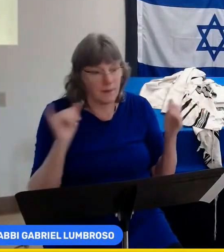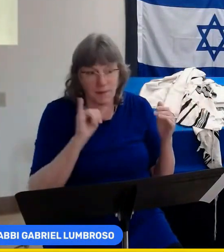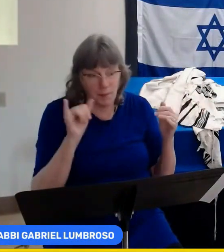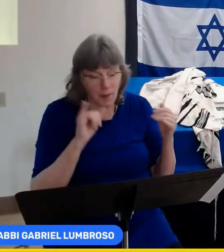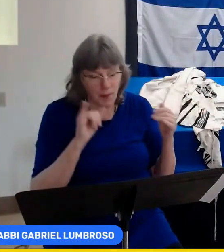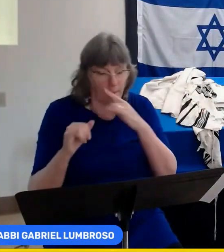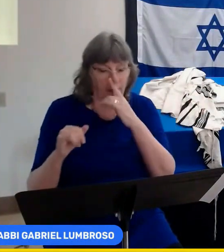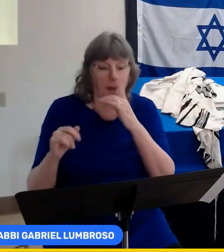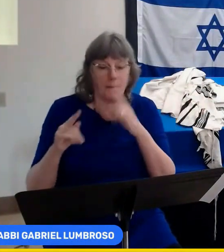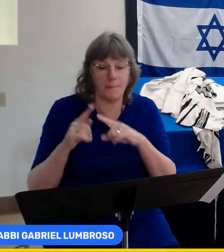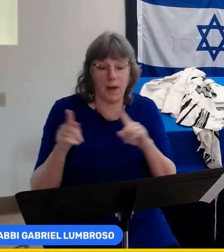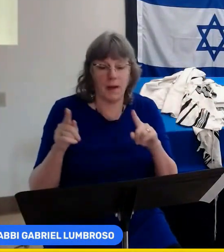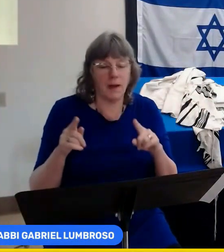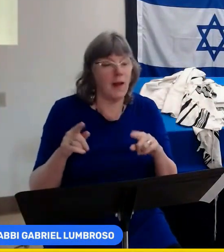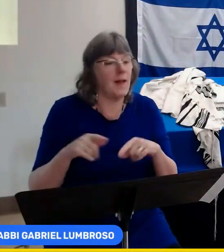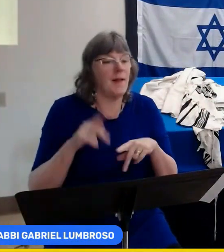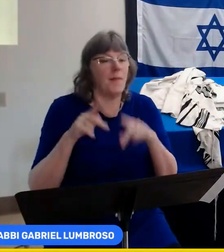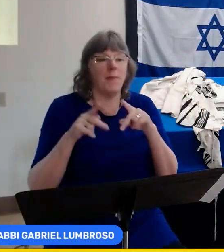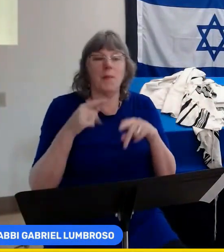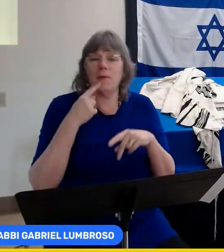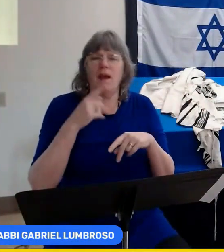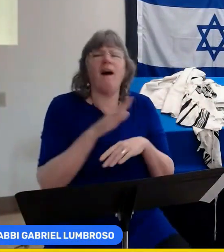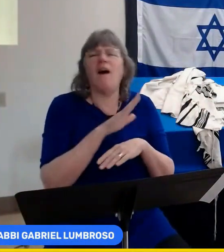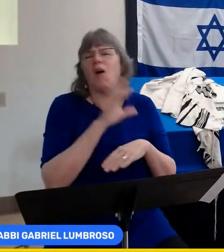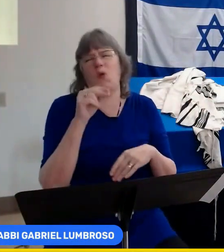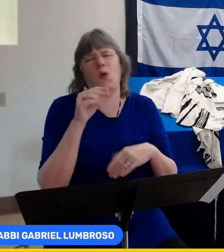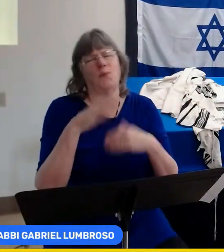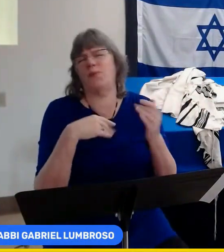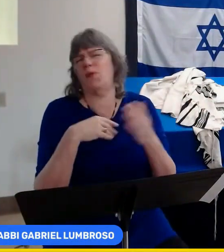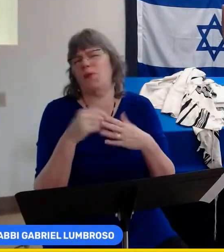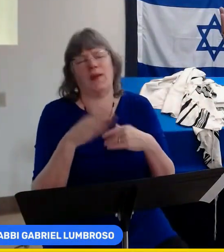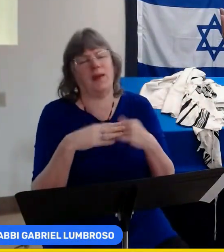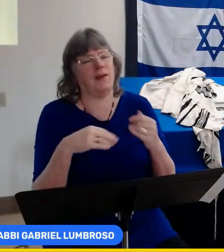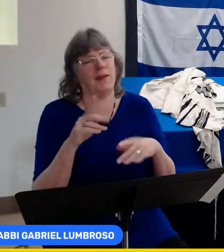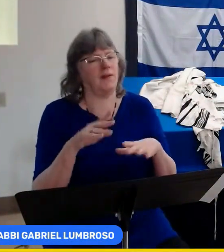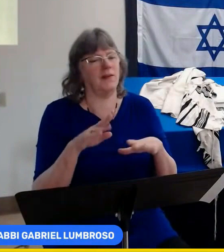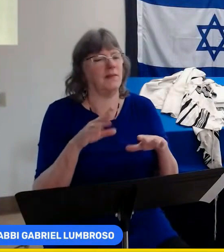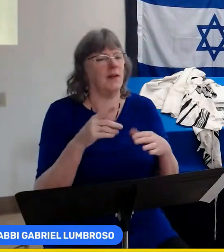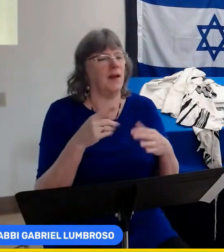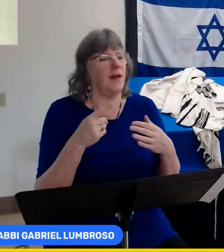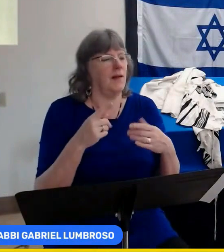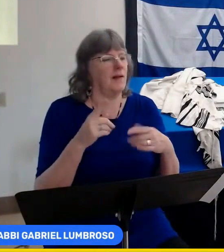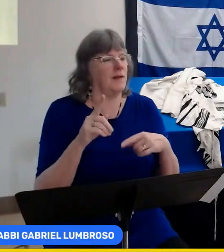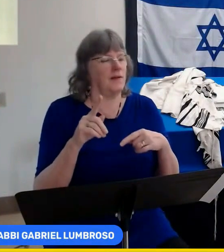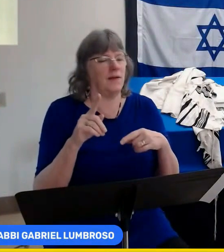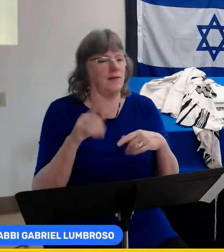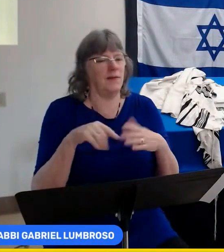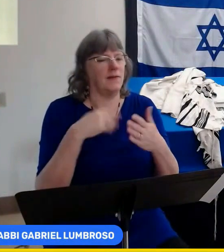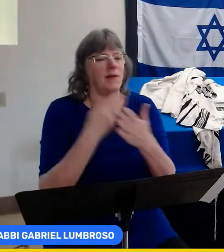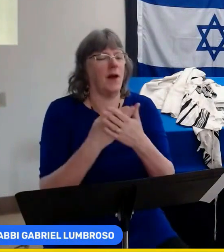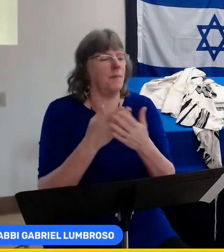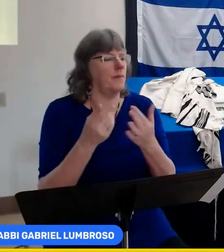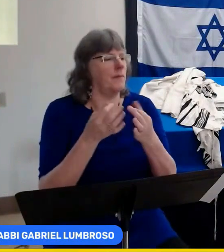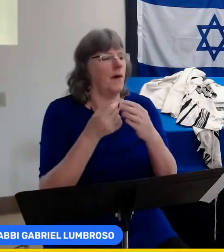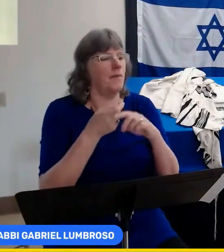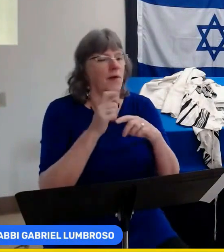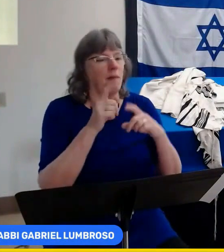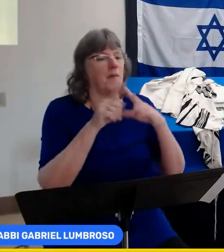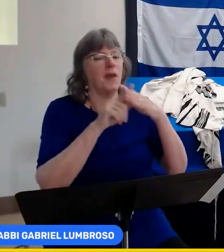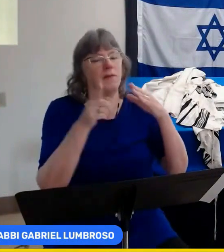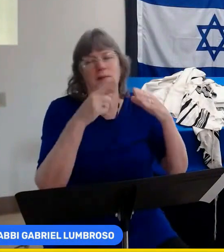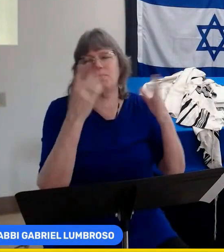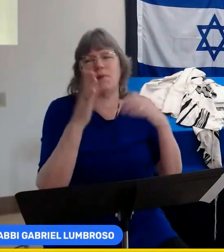But no, people are told they don't have to. They can just come as they are from Egypt, bring their baggage.